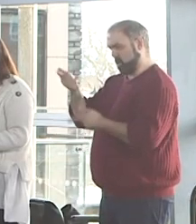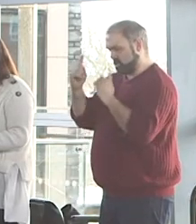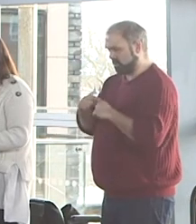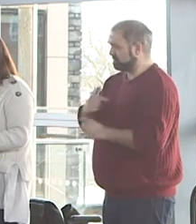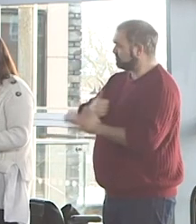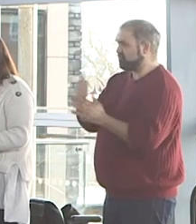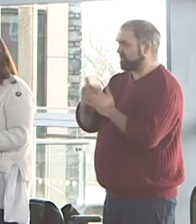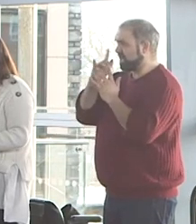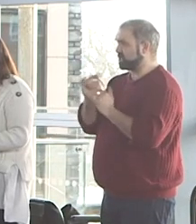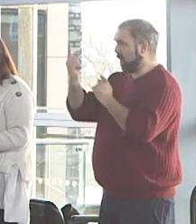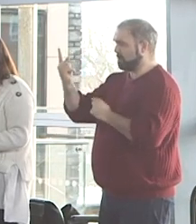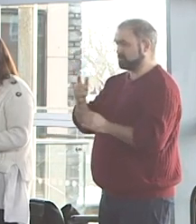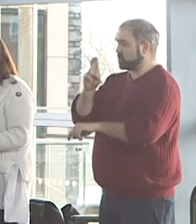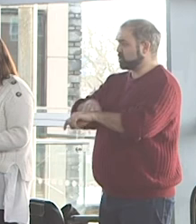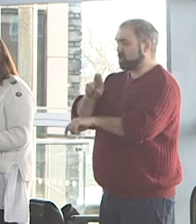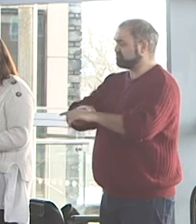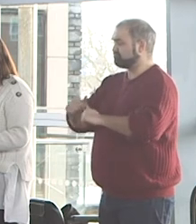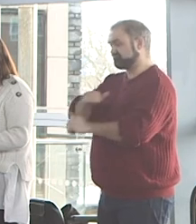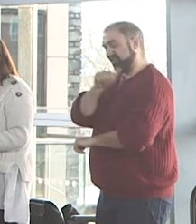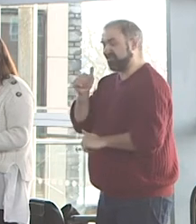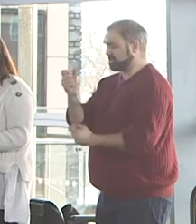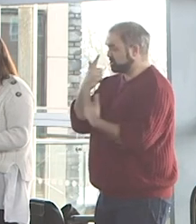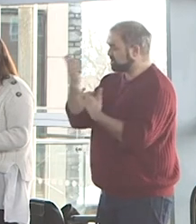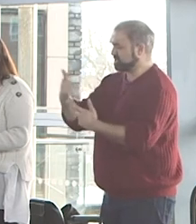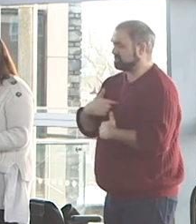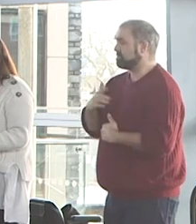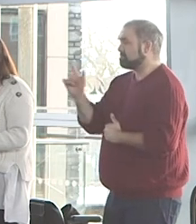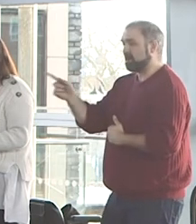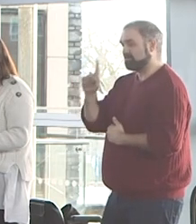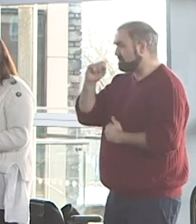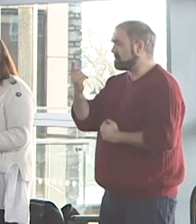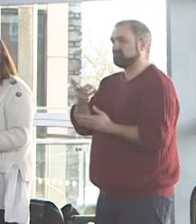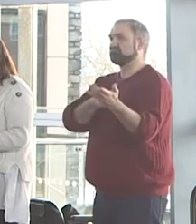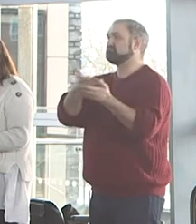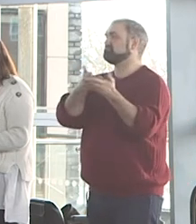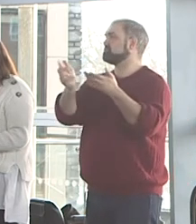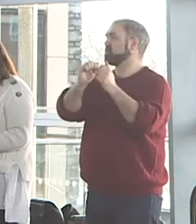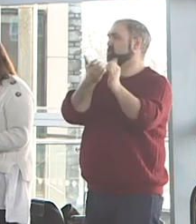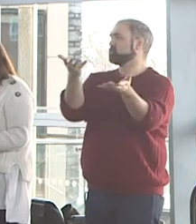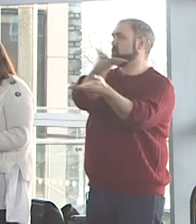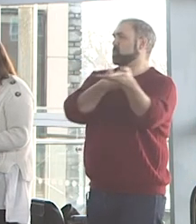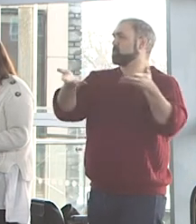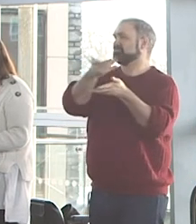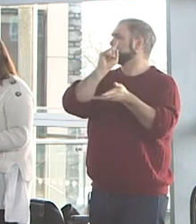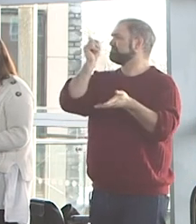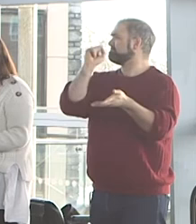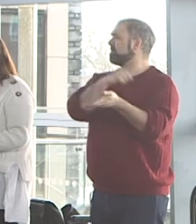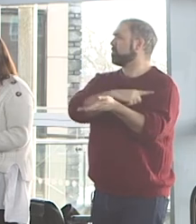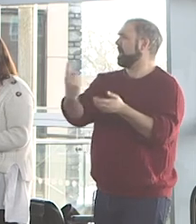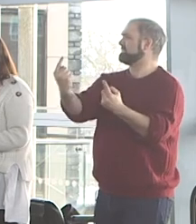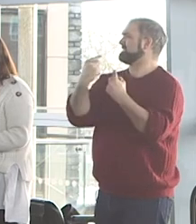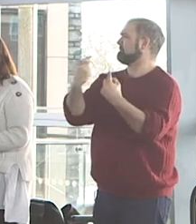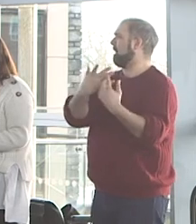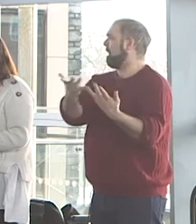regular checkups, and the doctors were really nice and understanding, but I really couldn't talk to anyone around me about it because the stigma